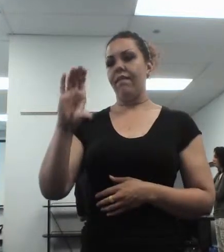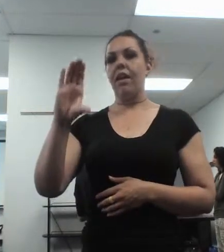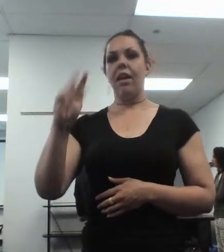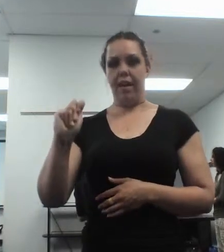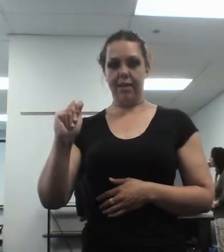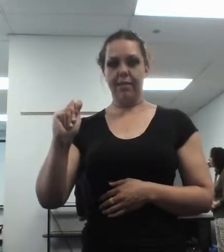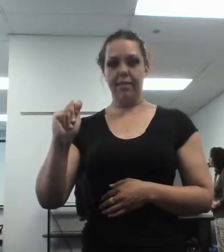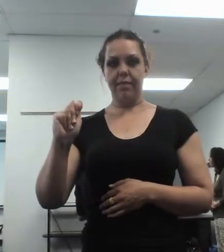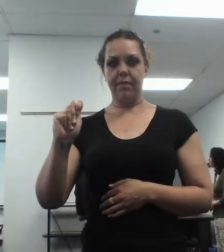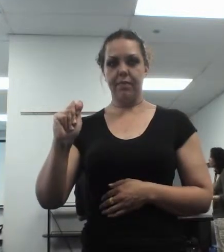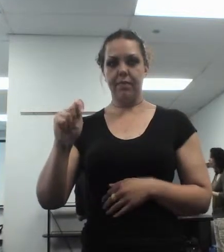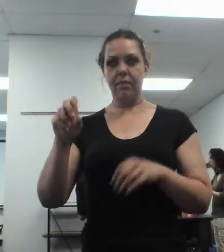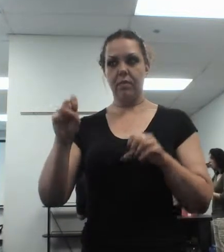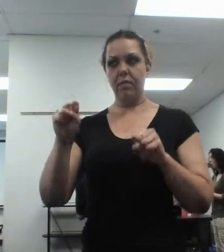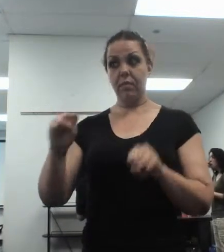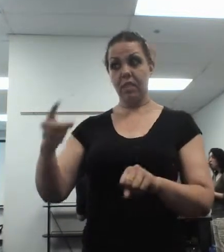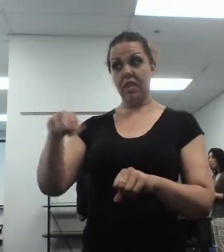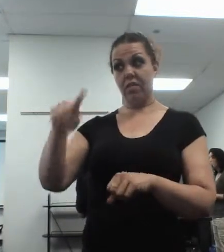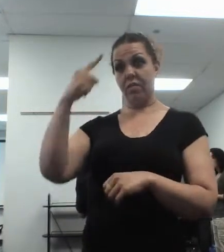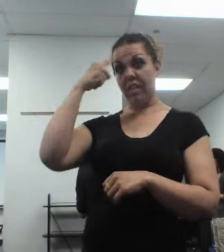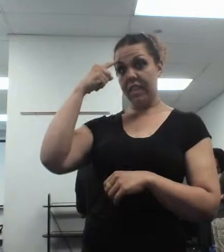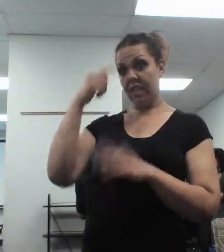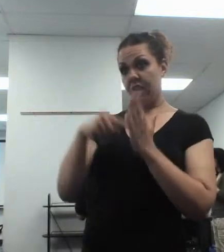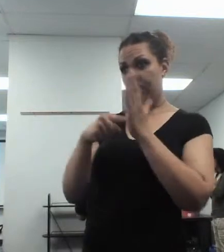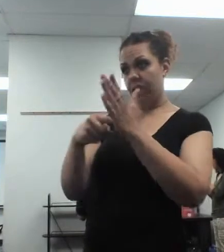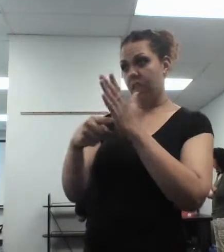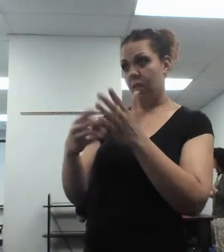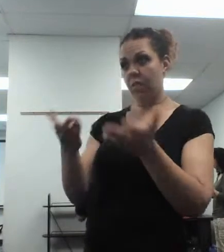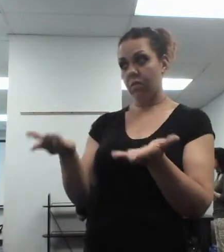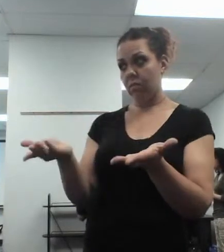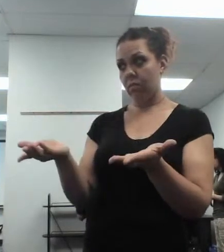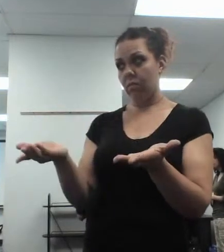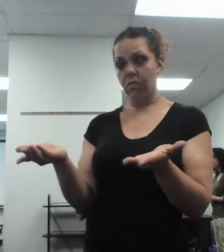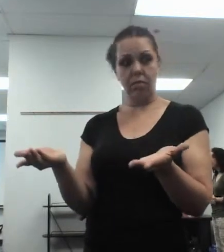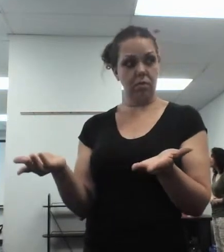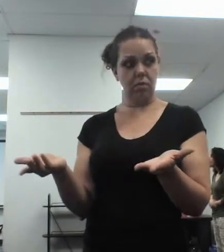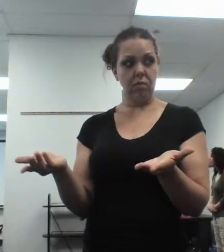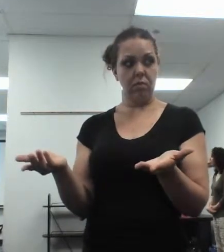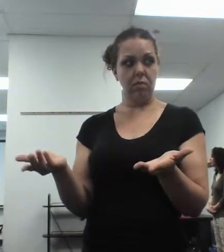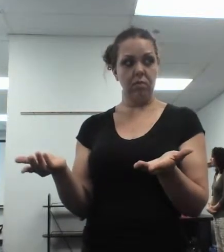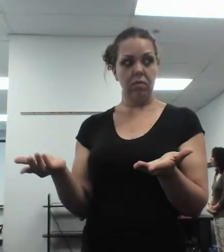Can you think of an example?